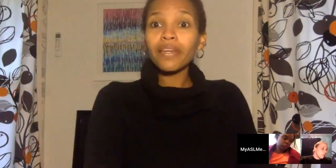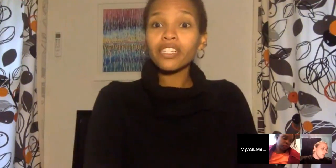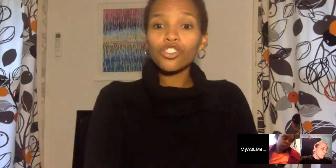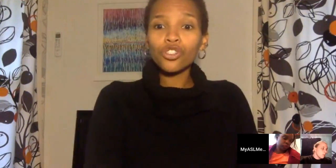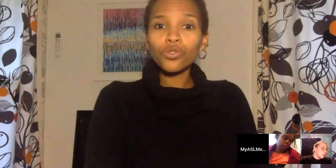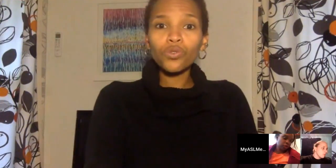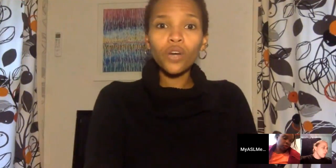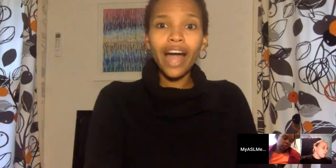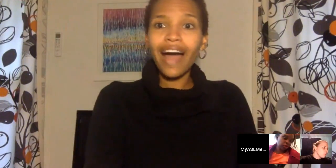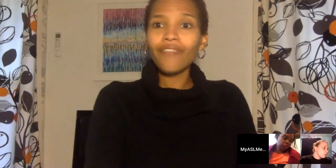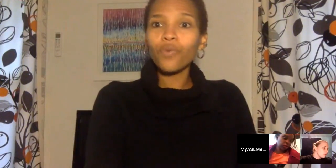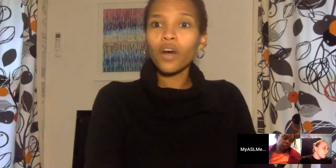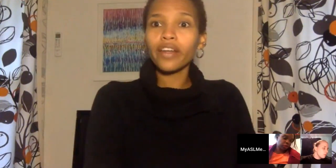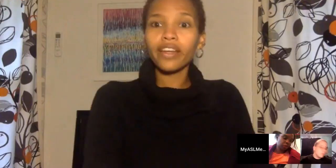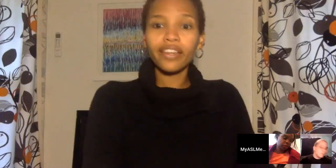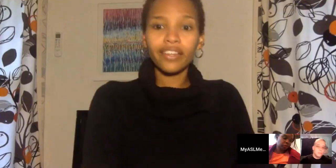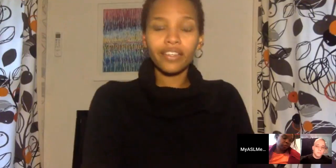did you have one?